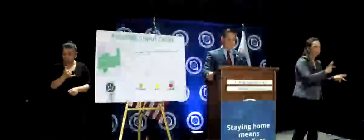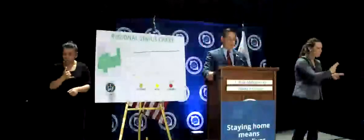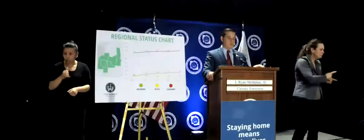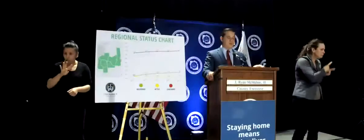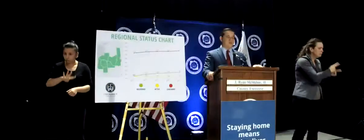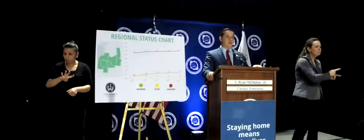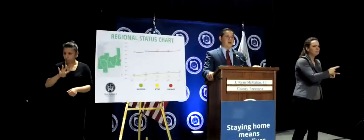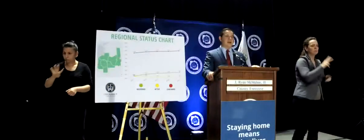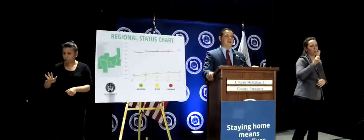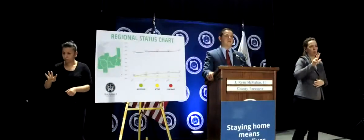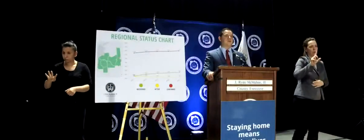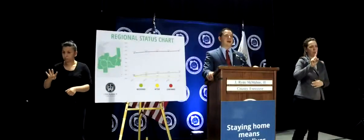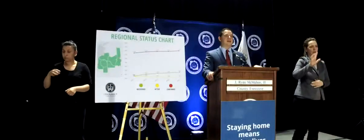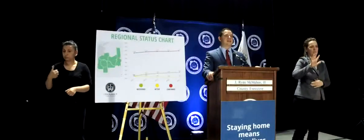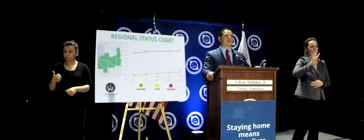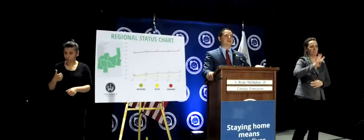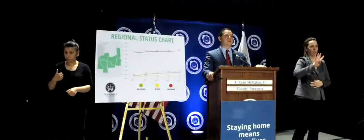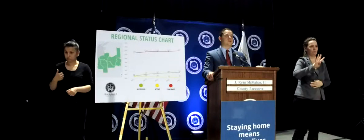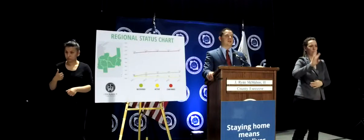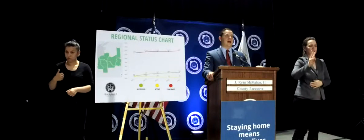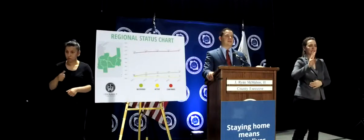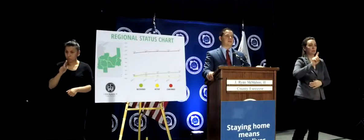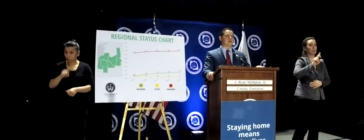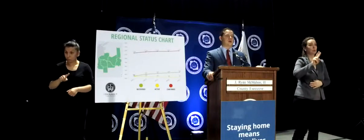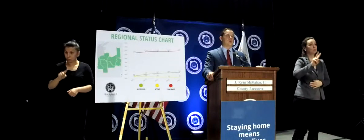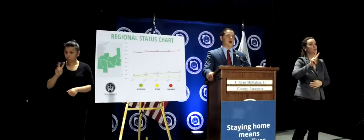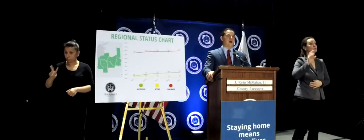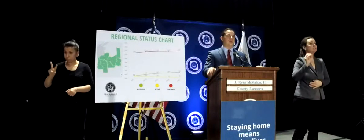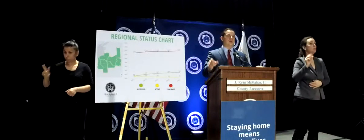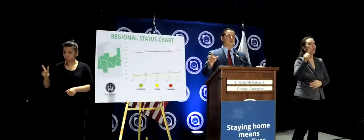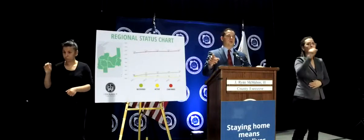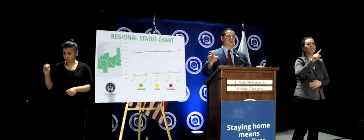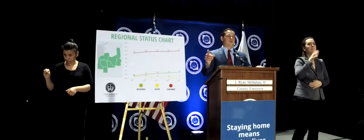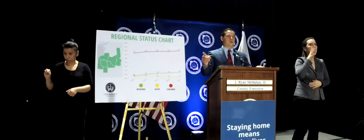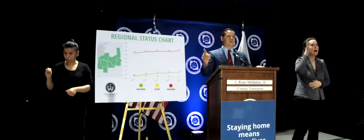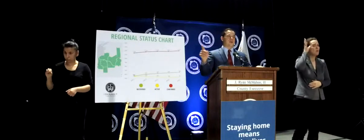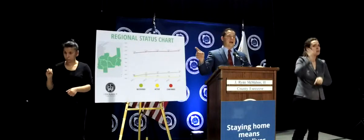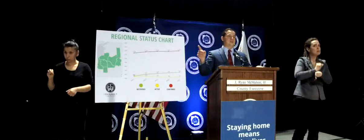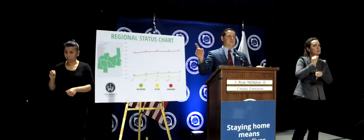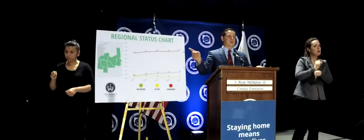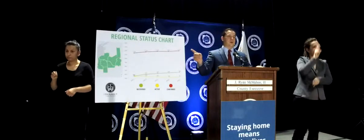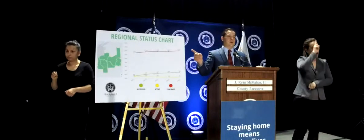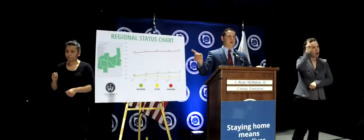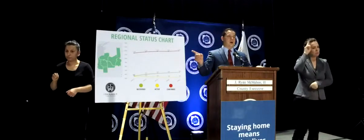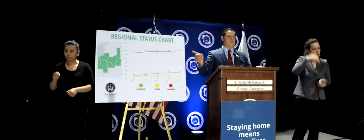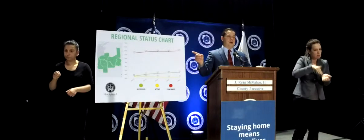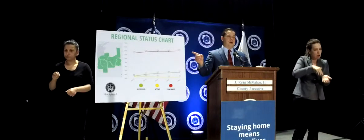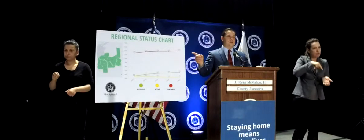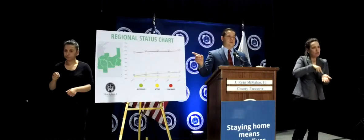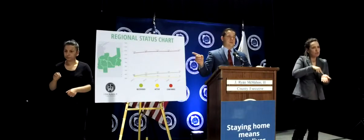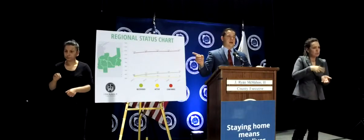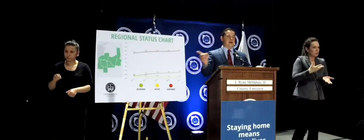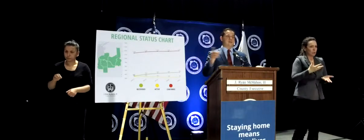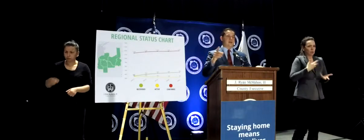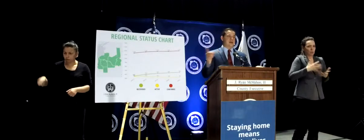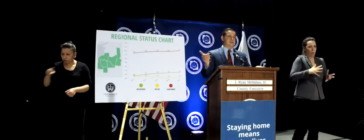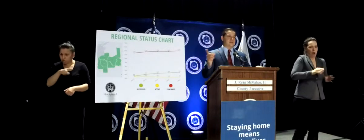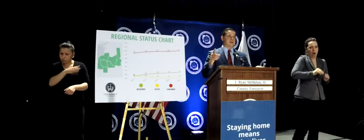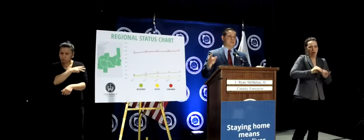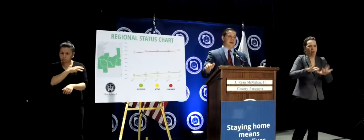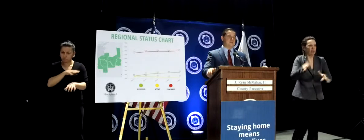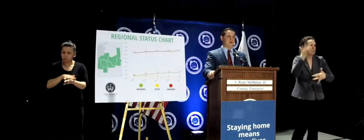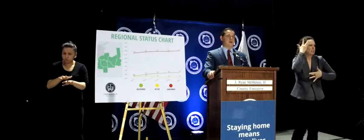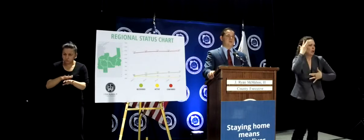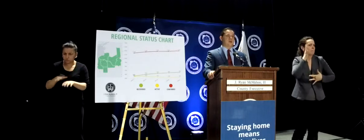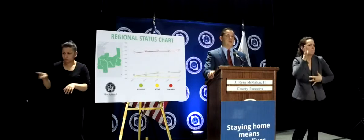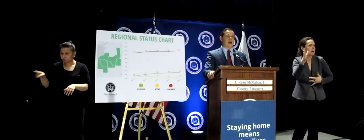315-446-1220. We have identified daycare slots while preserving slots for parents that had slots at the